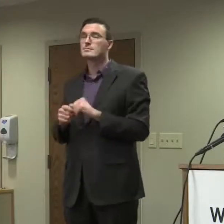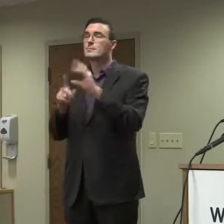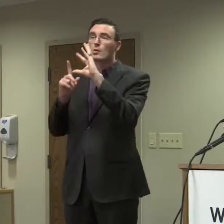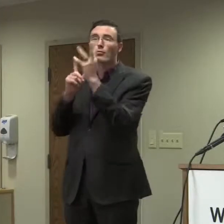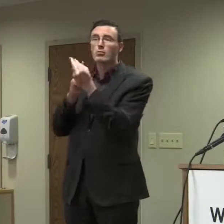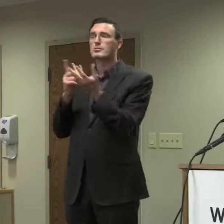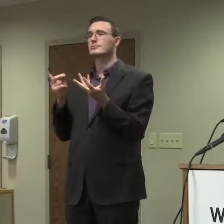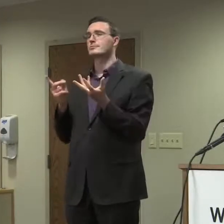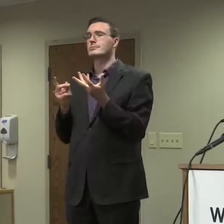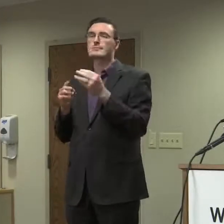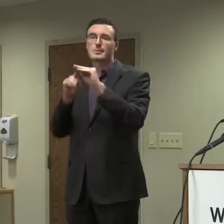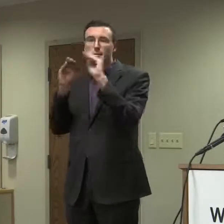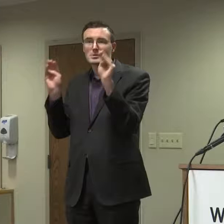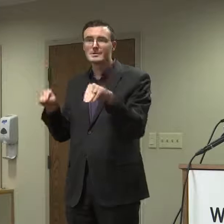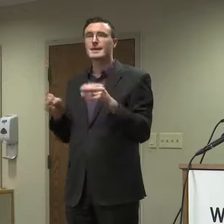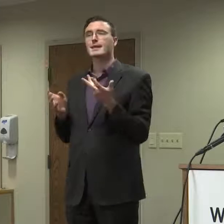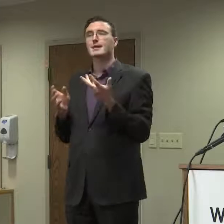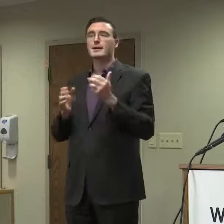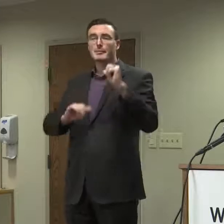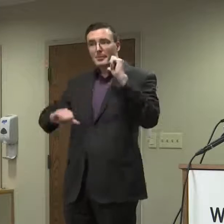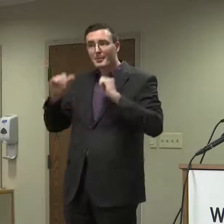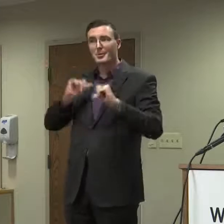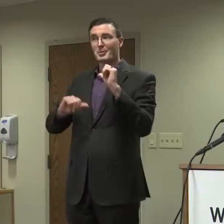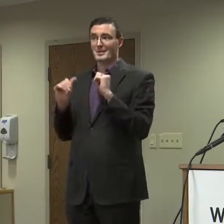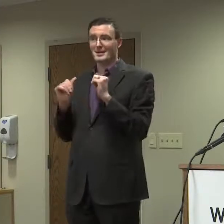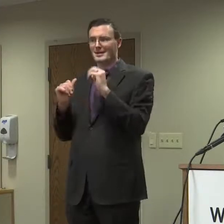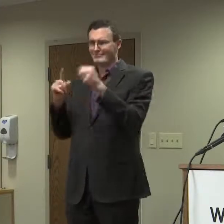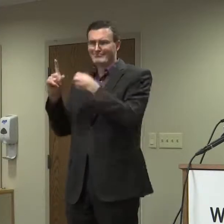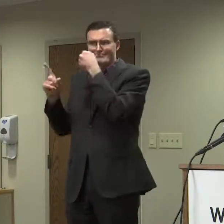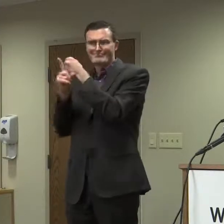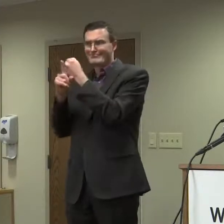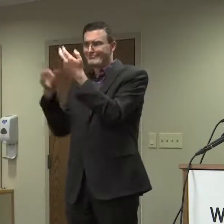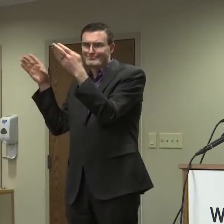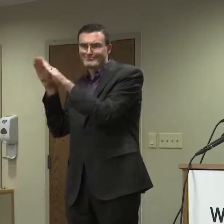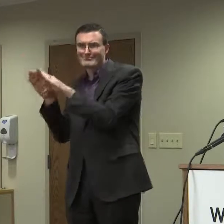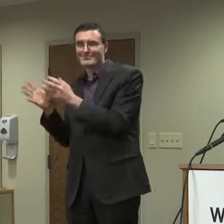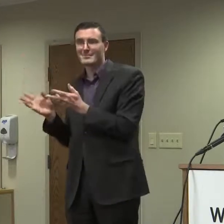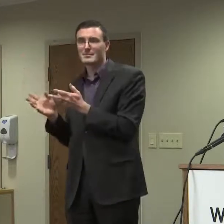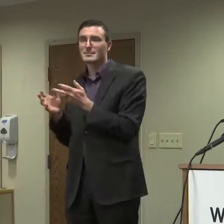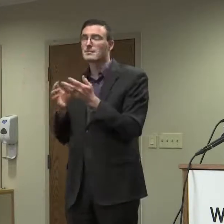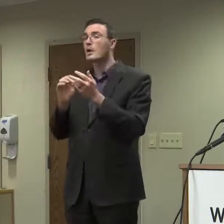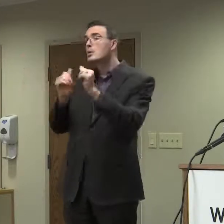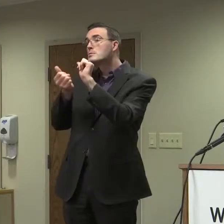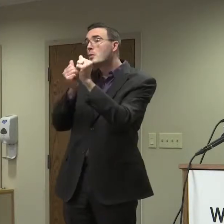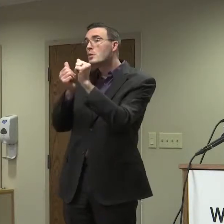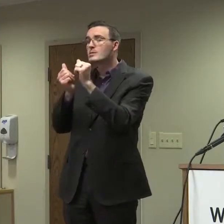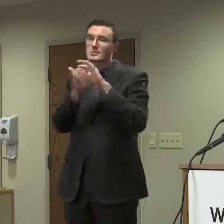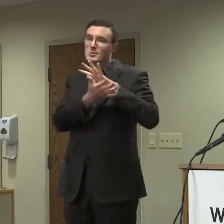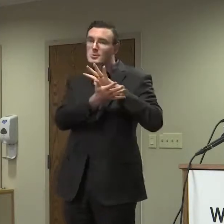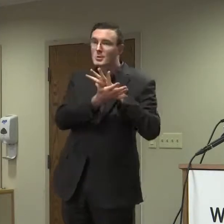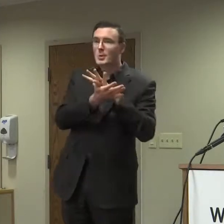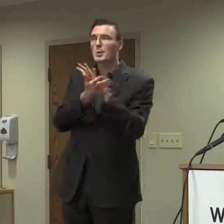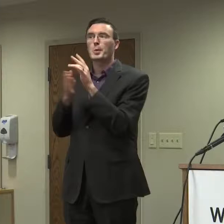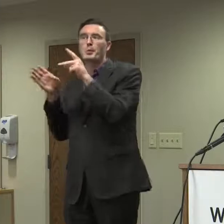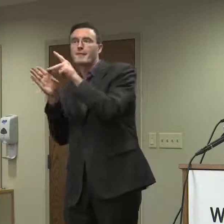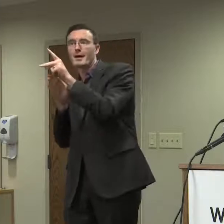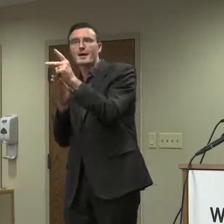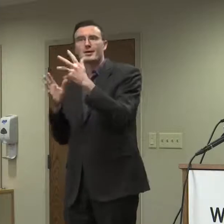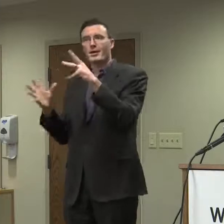museums, performing arts, our sports, from schools to the professional competitions that we normally would